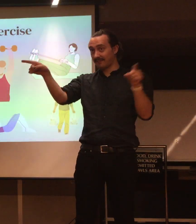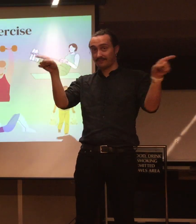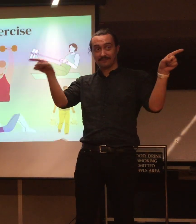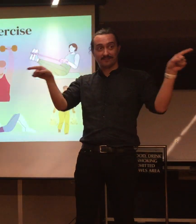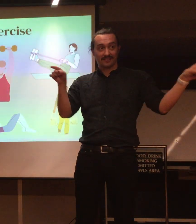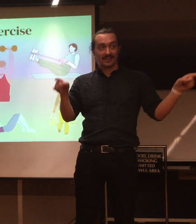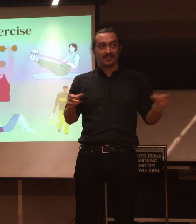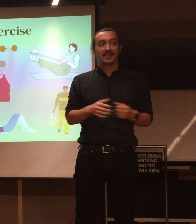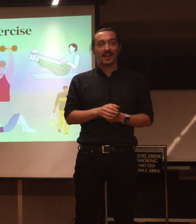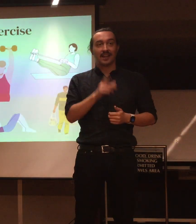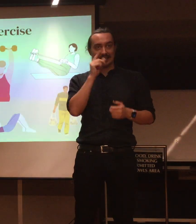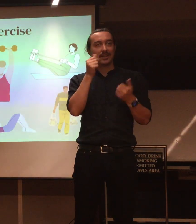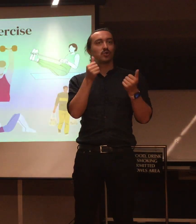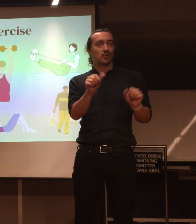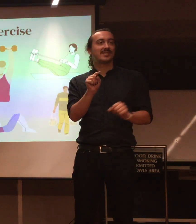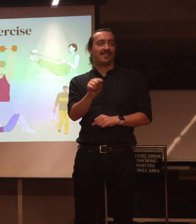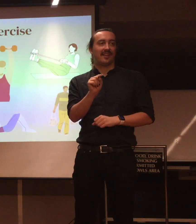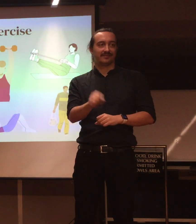Yep.